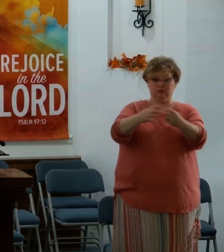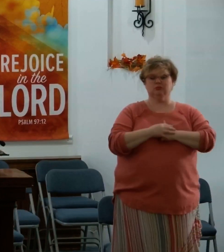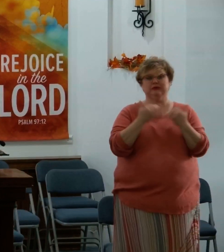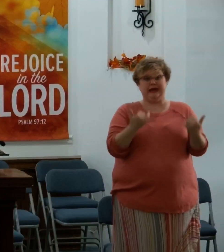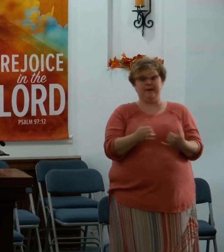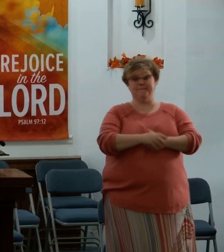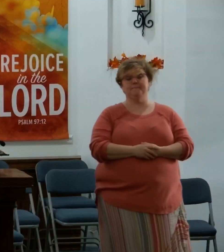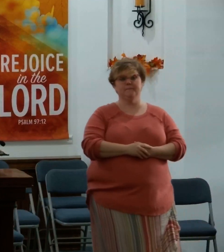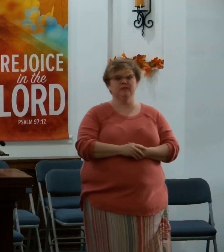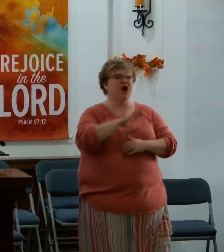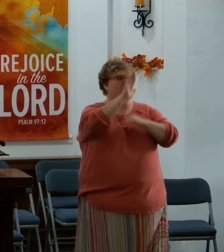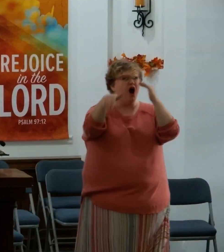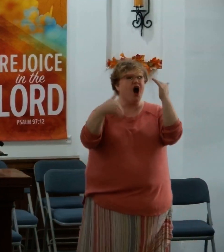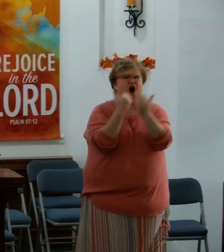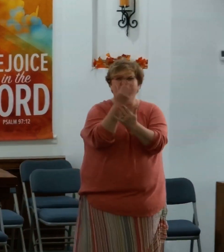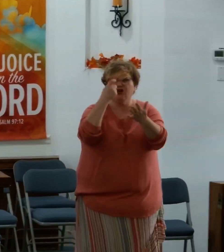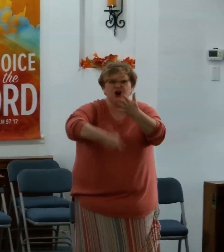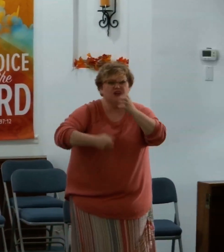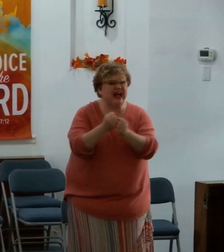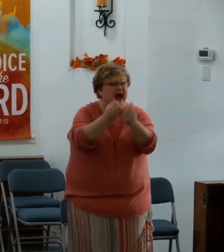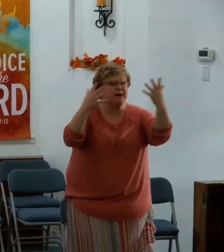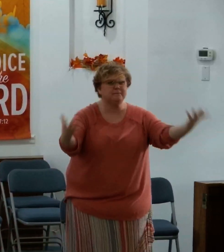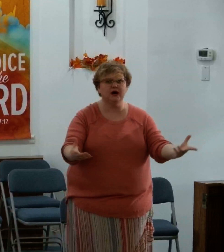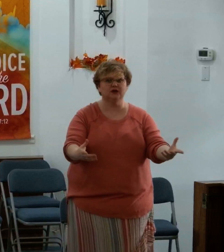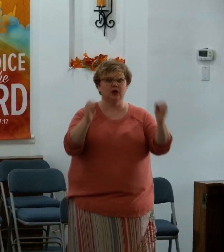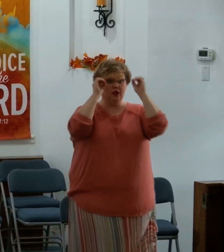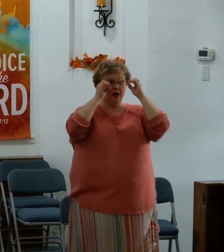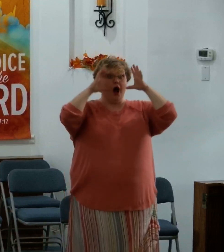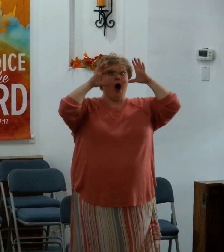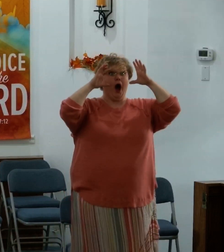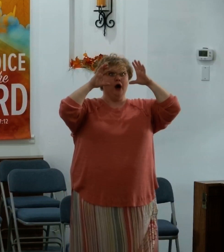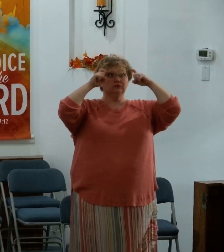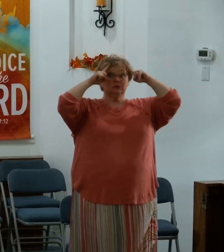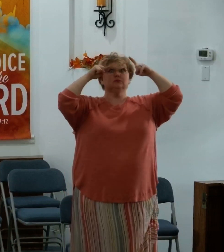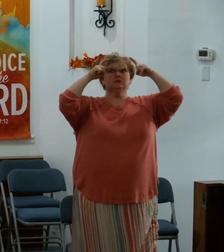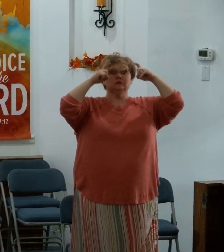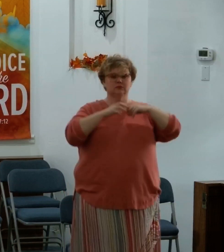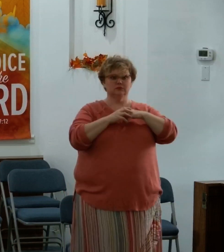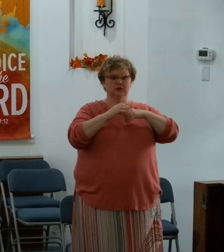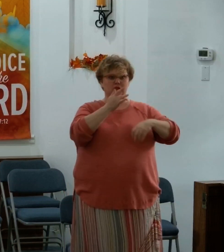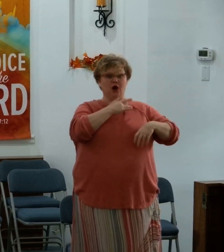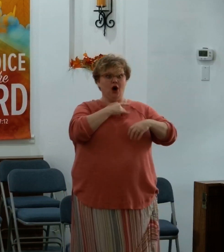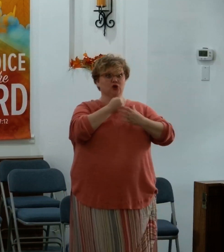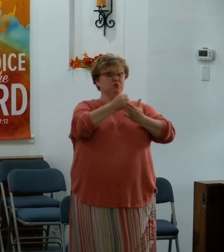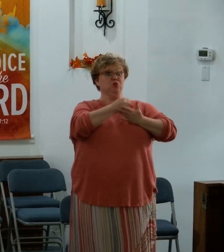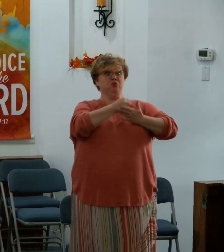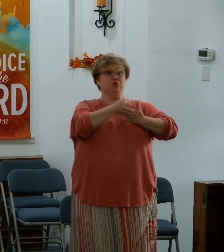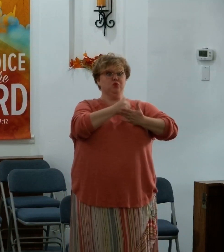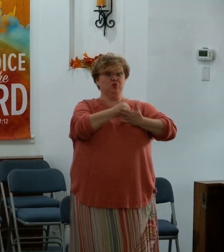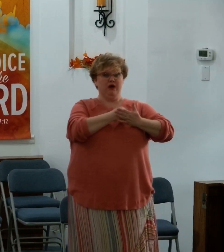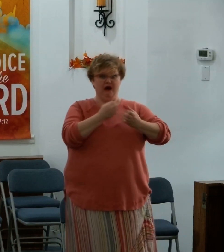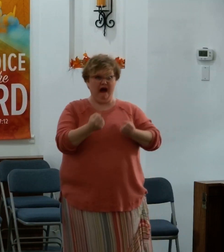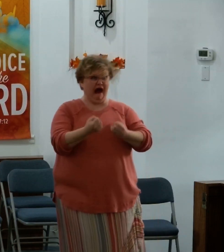And all of this is going to cost how much, Brother Digger? And the eyeballs go up and the eyebrows go up and the hearts go to pounding. This is